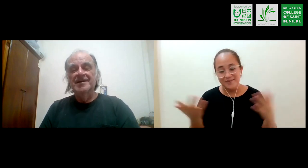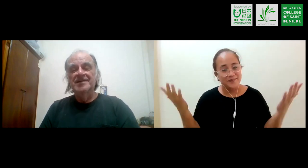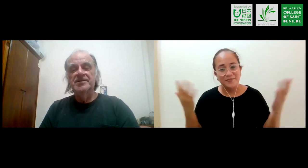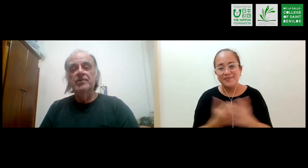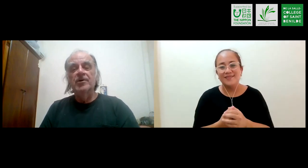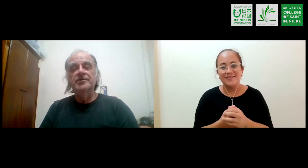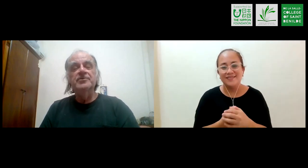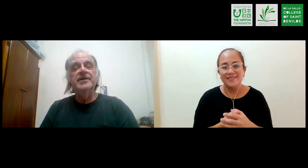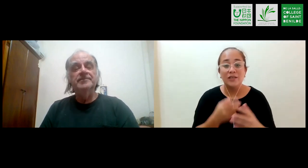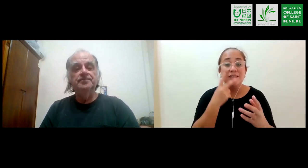See you on Tuesday.